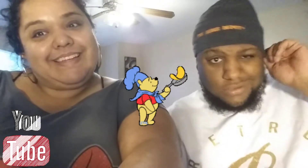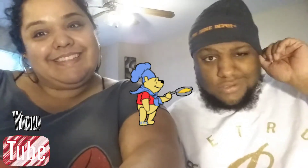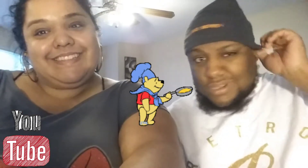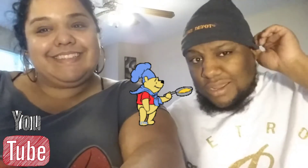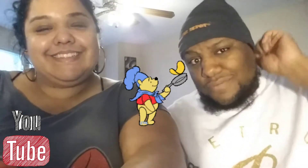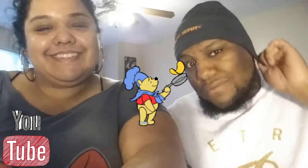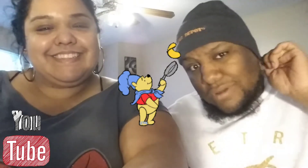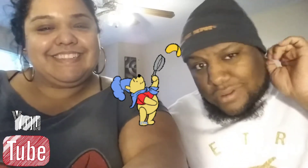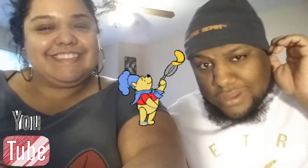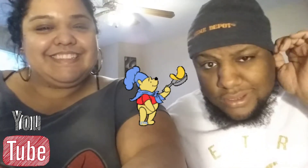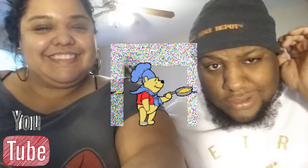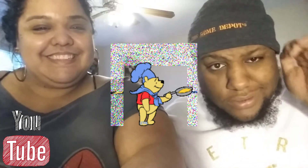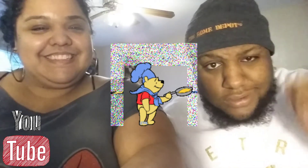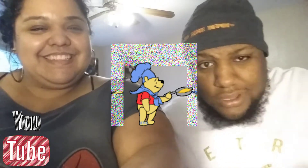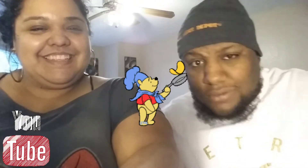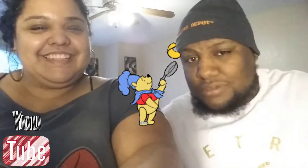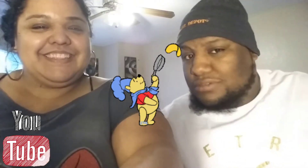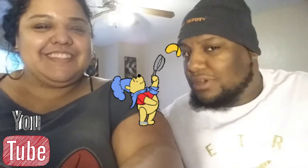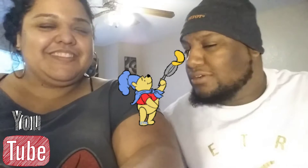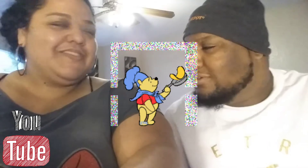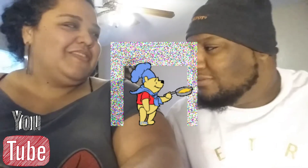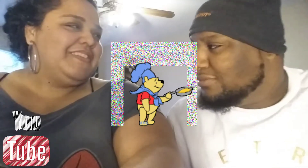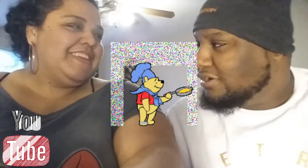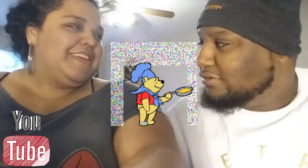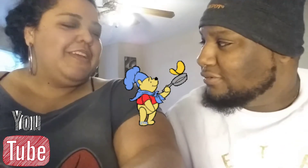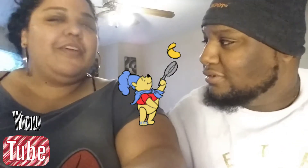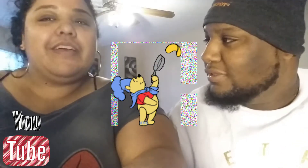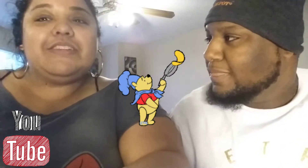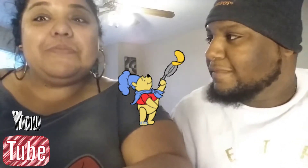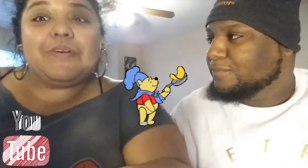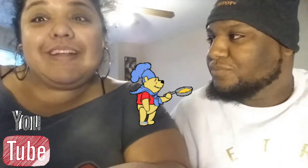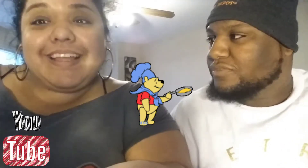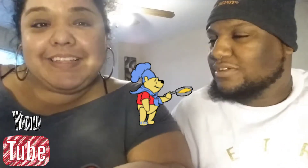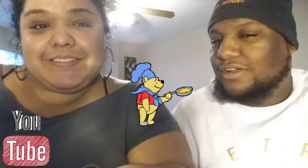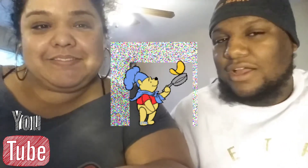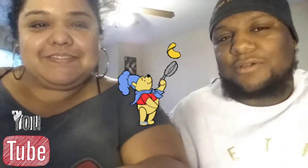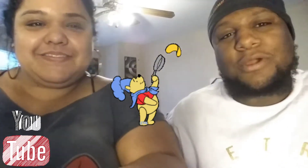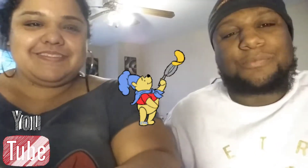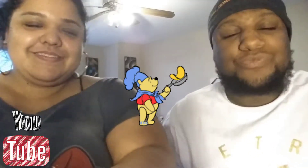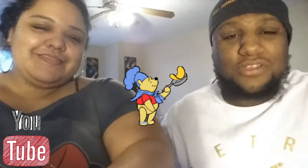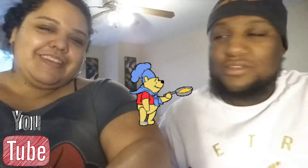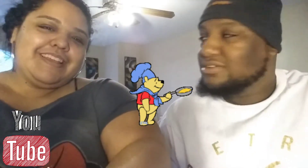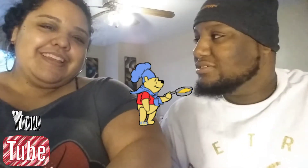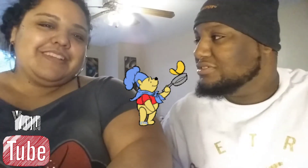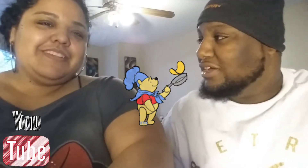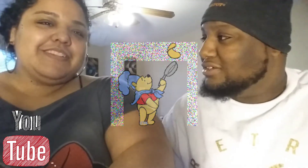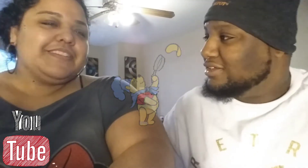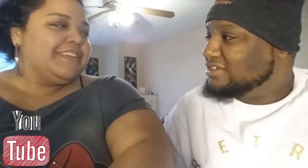I just got off of work. I ain't cooking. Y'all, what are you talking about? Okay, tomorrow night. All right. So,